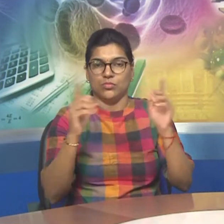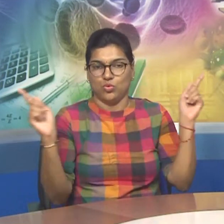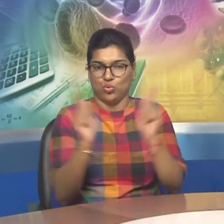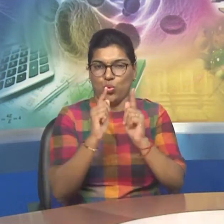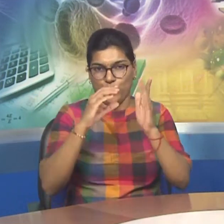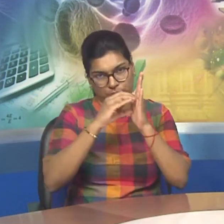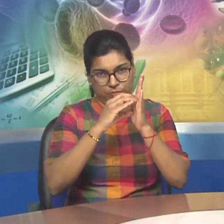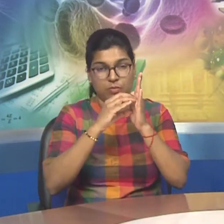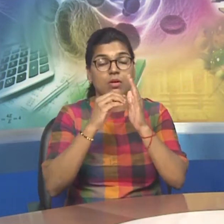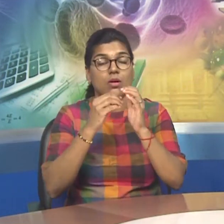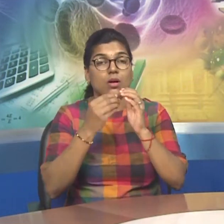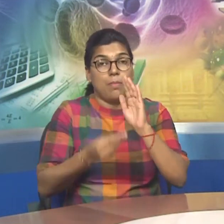In this stanza,